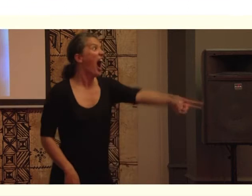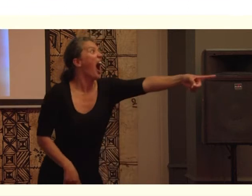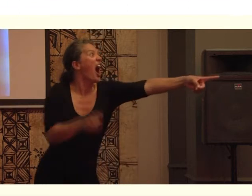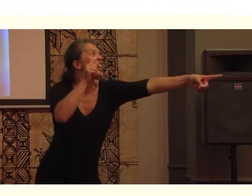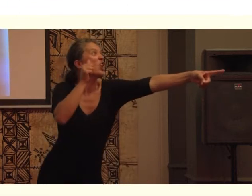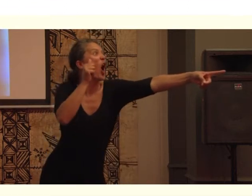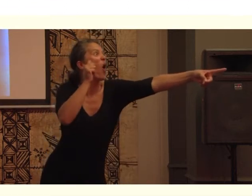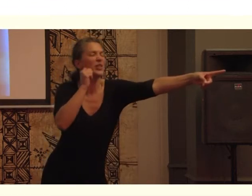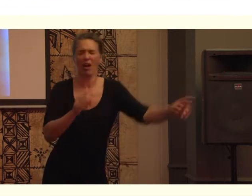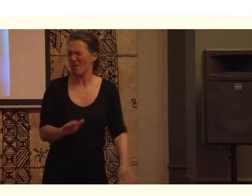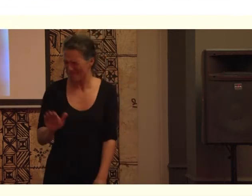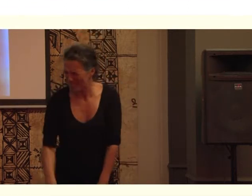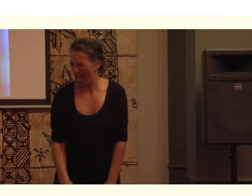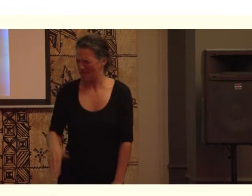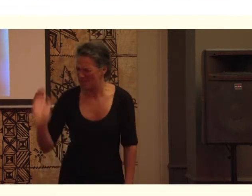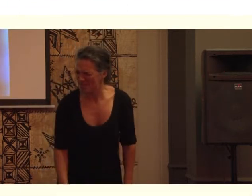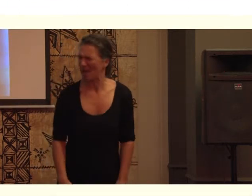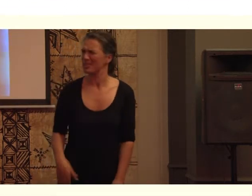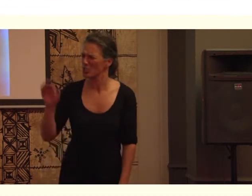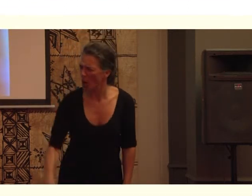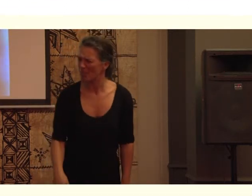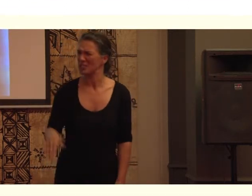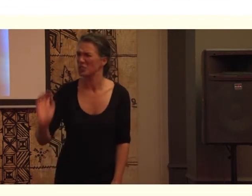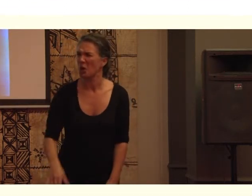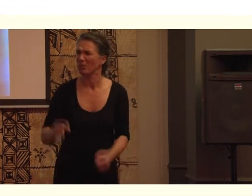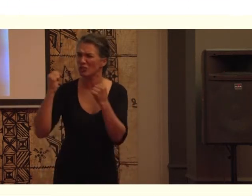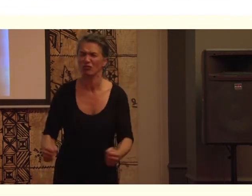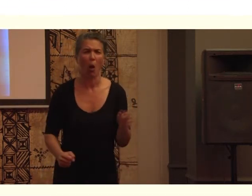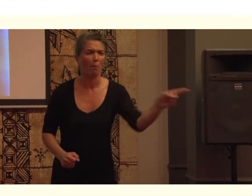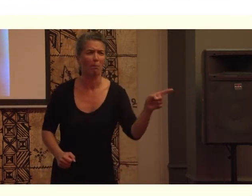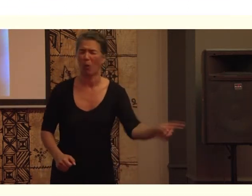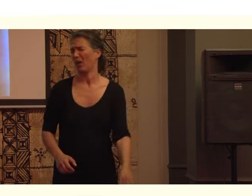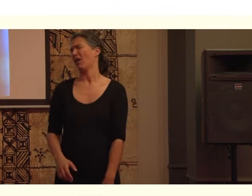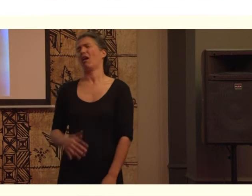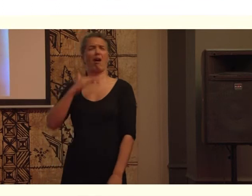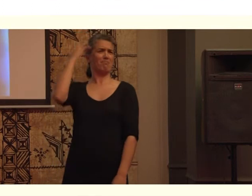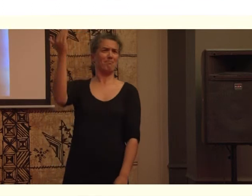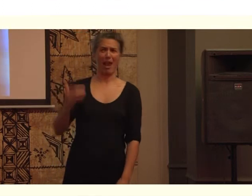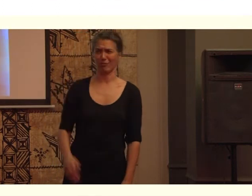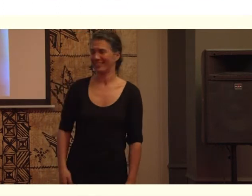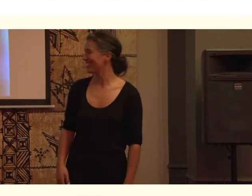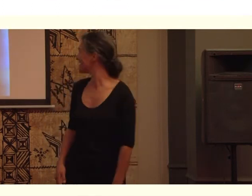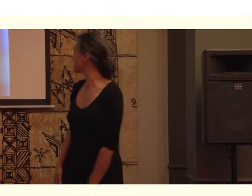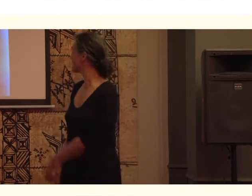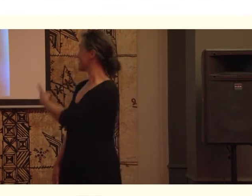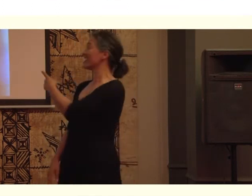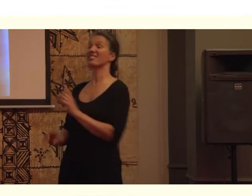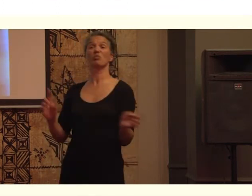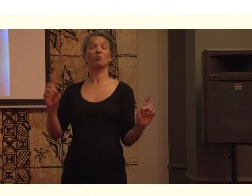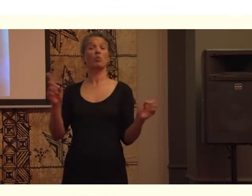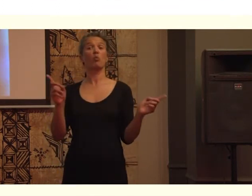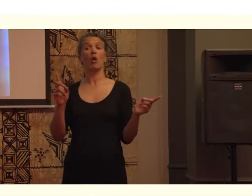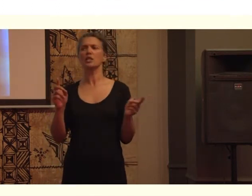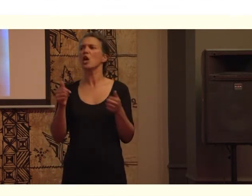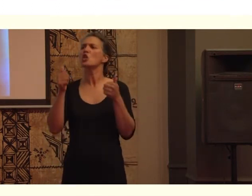that person, and we're like, yeah, it's all right, calm down, because she's just pointing, and they know they're pointing. All right, this is just talking about how it's